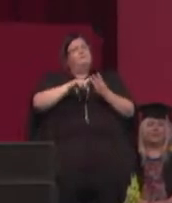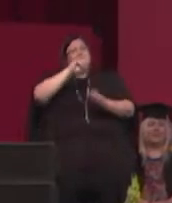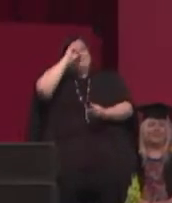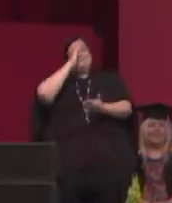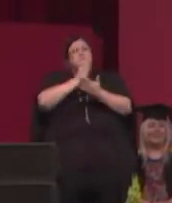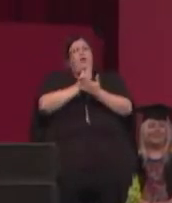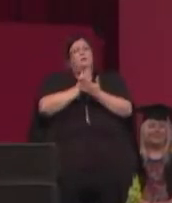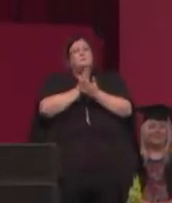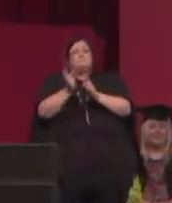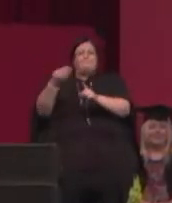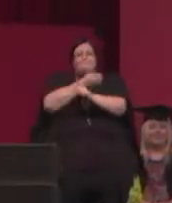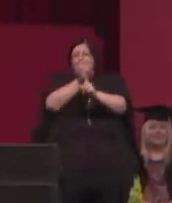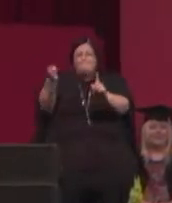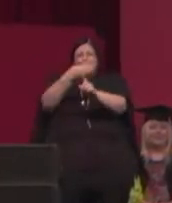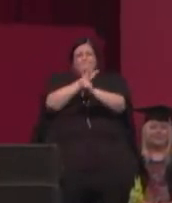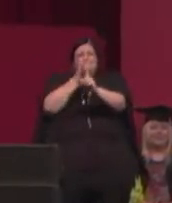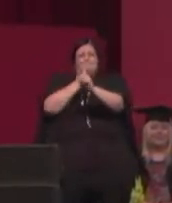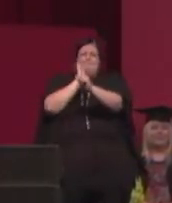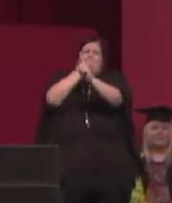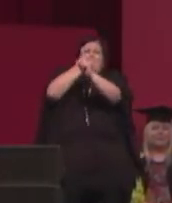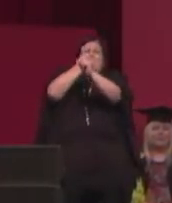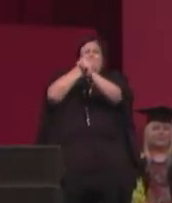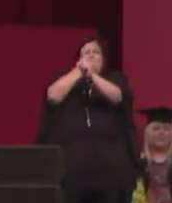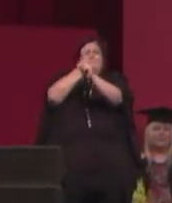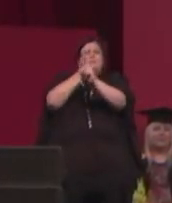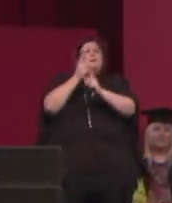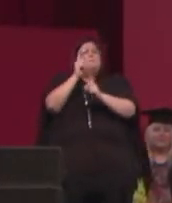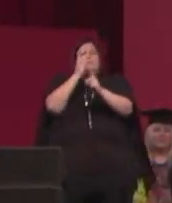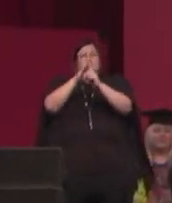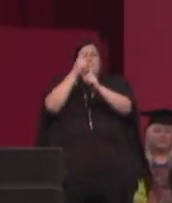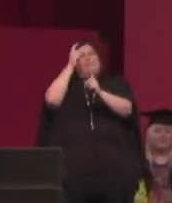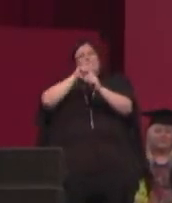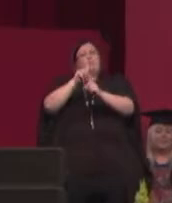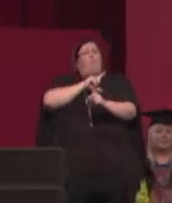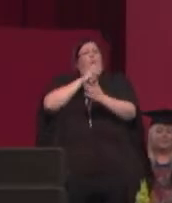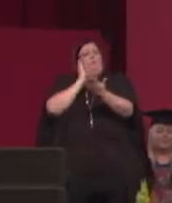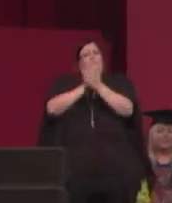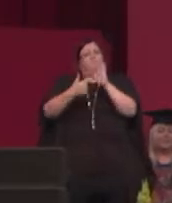Decide on where you want to go in life and why it matters.